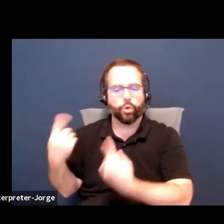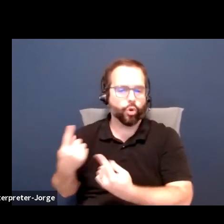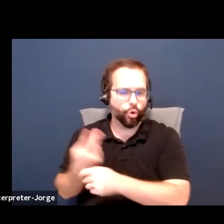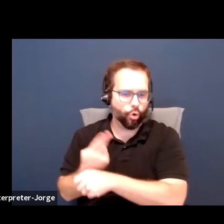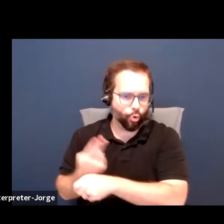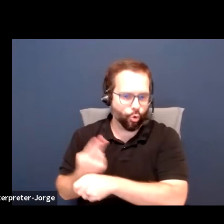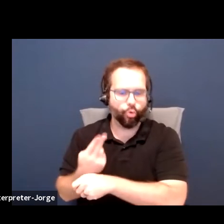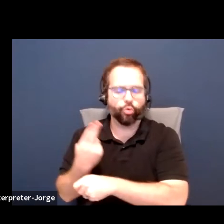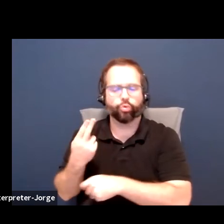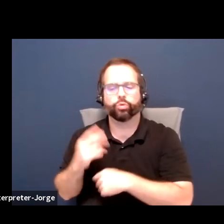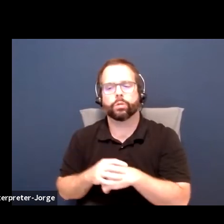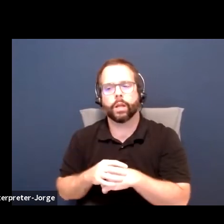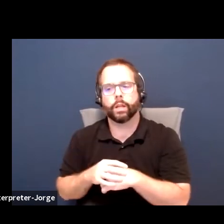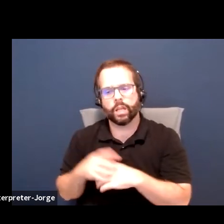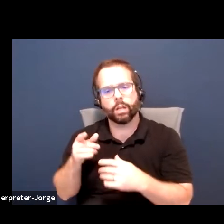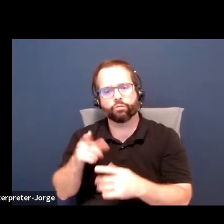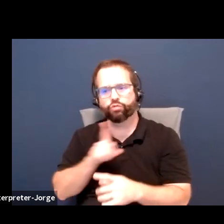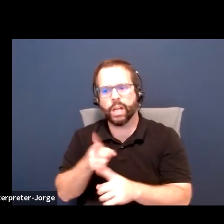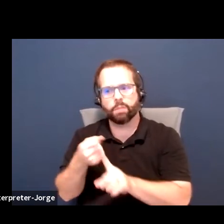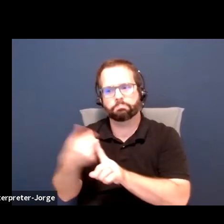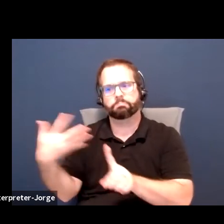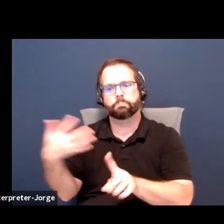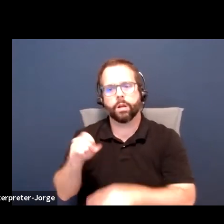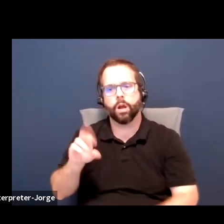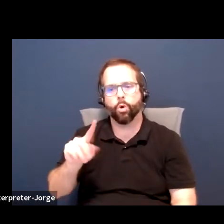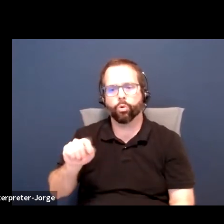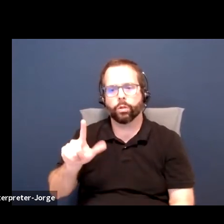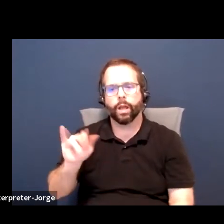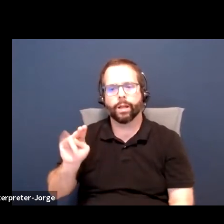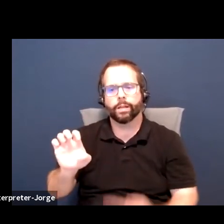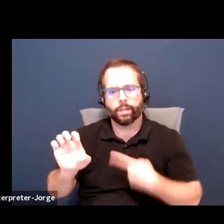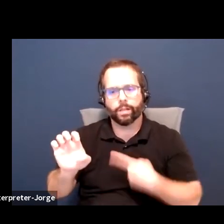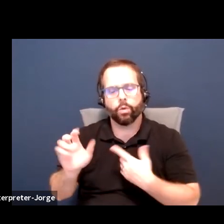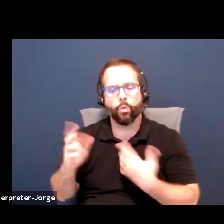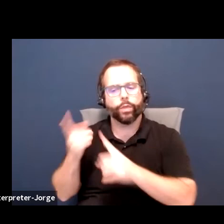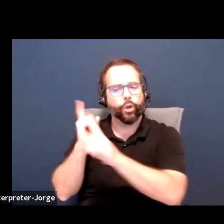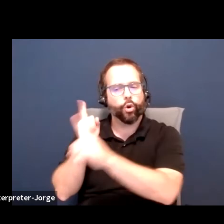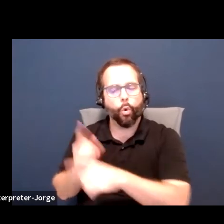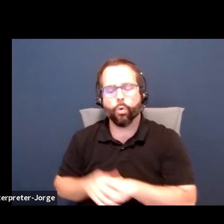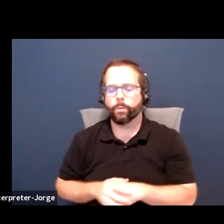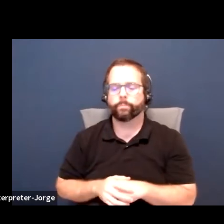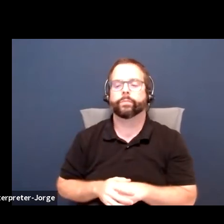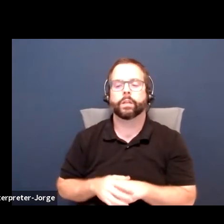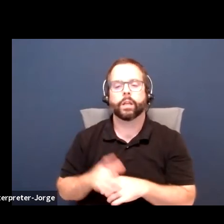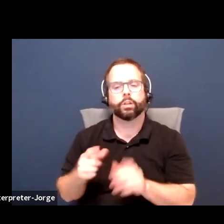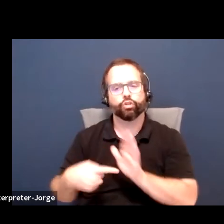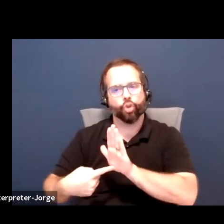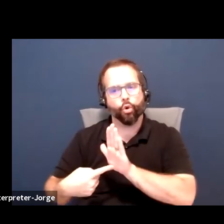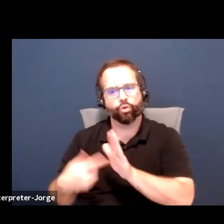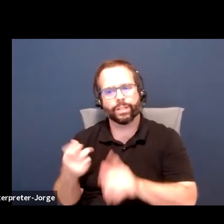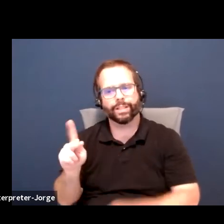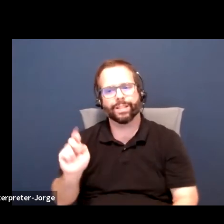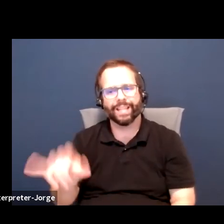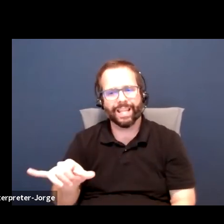what the goal is, outlines key activities, outcomes, tools